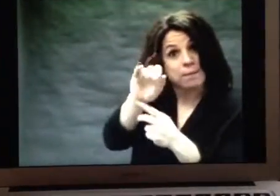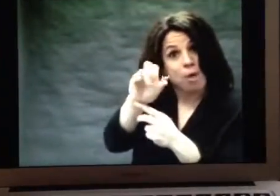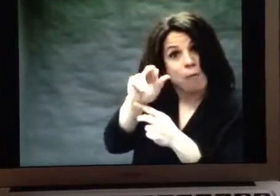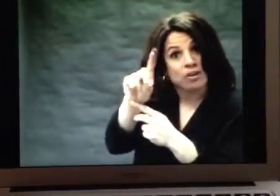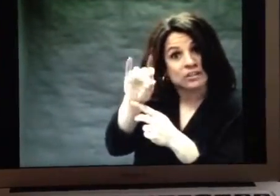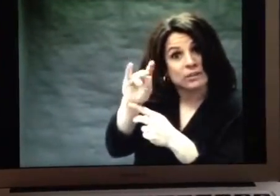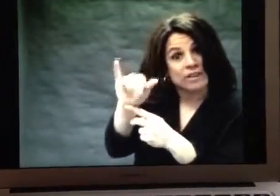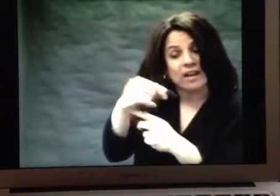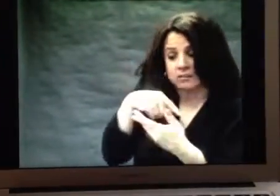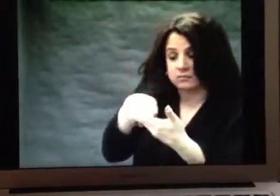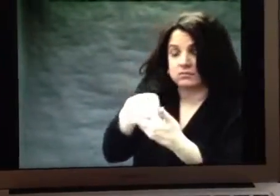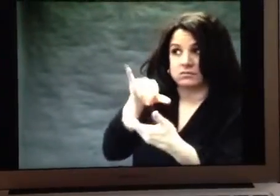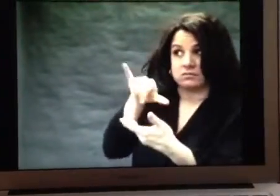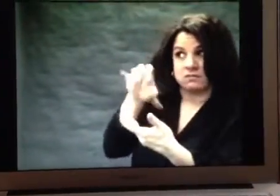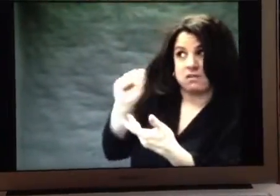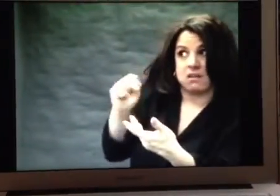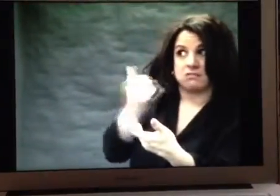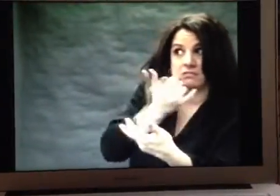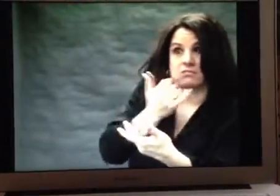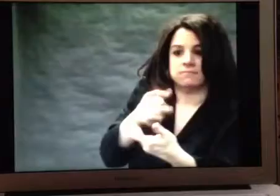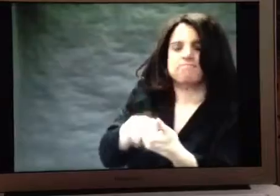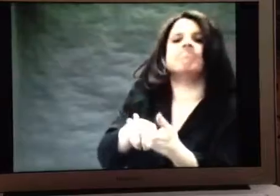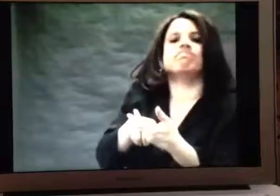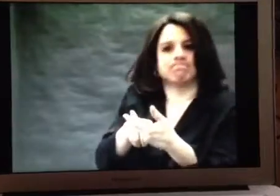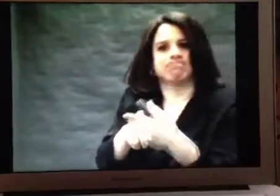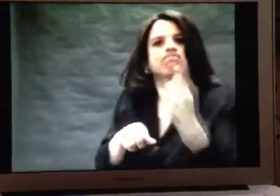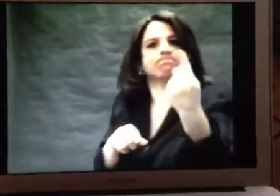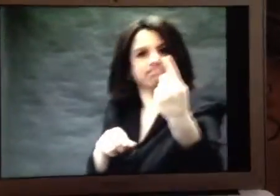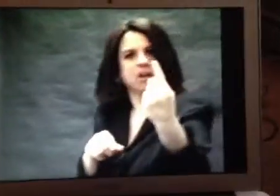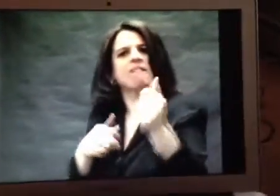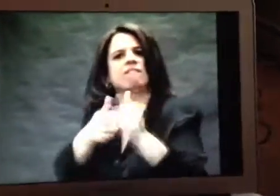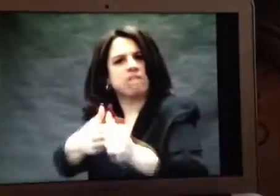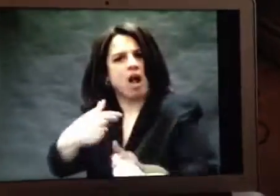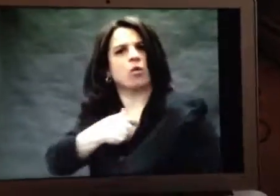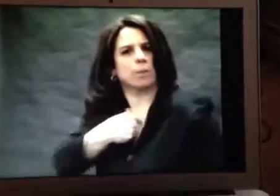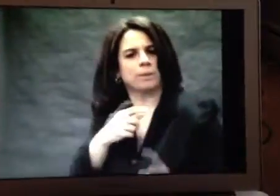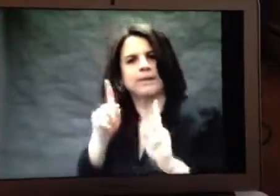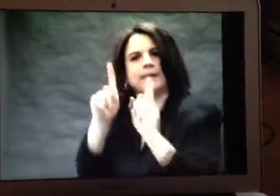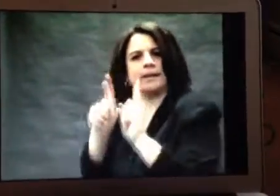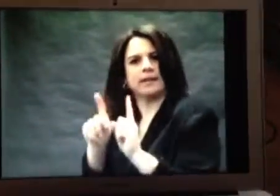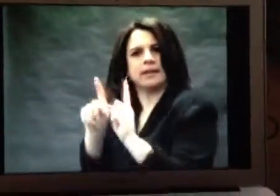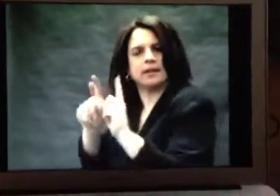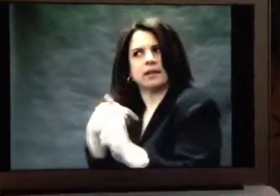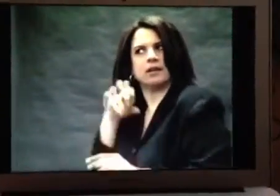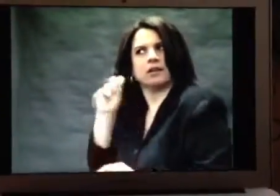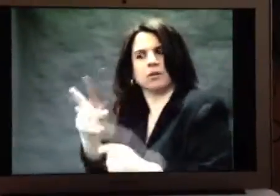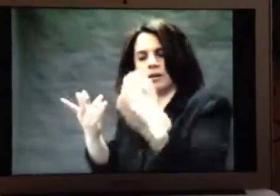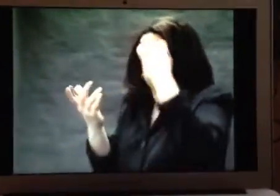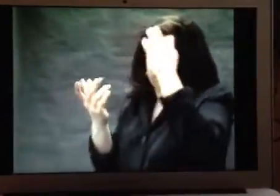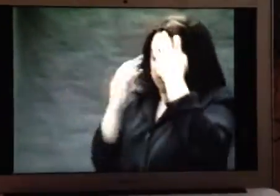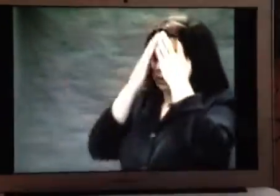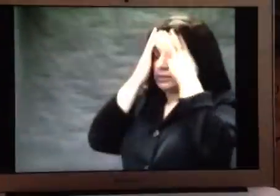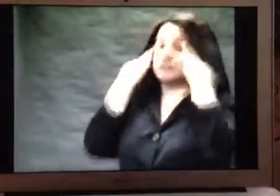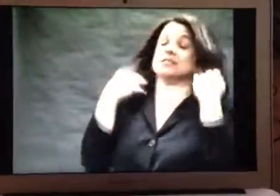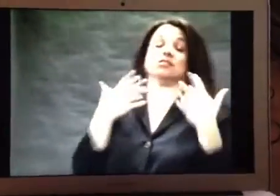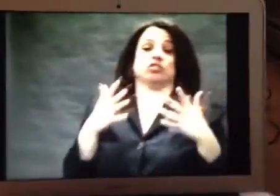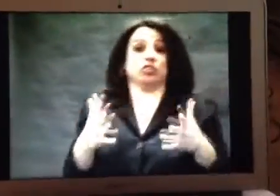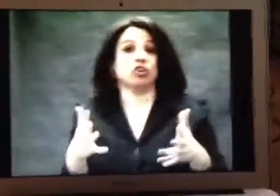he asked me what my name was, and I said, "Yeah, that's correct." And so he was following